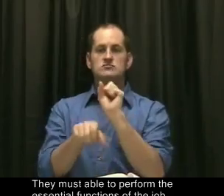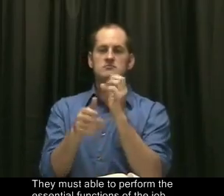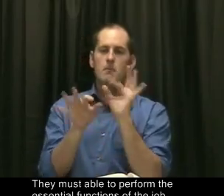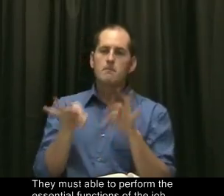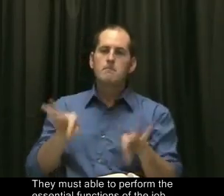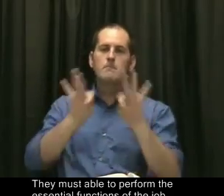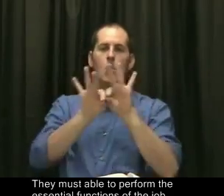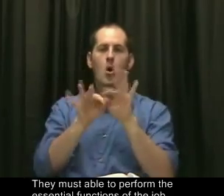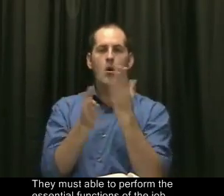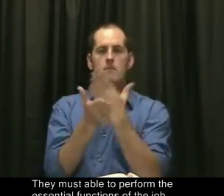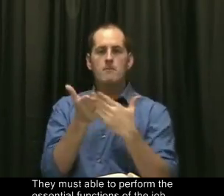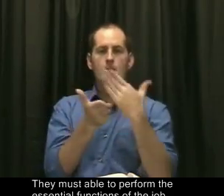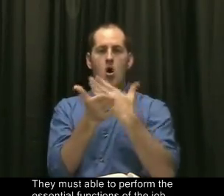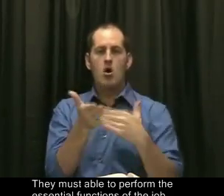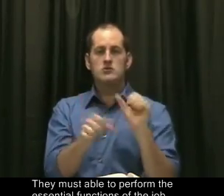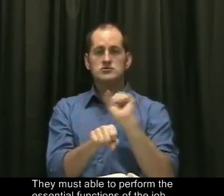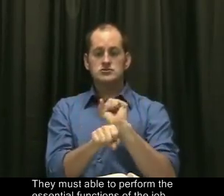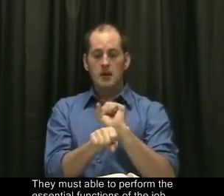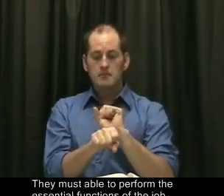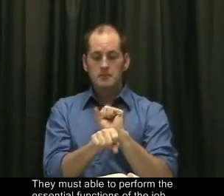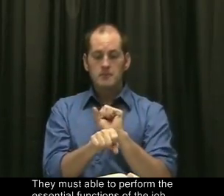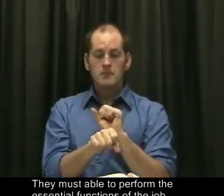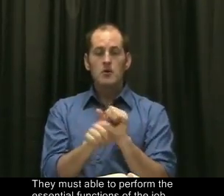to perform the essential functions of the job,